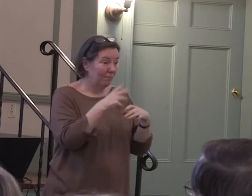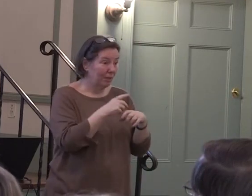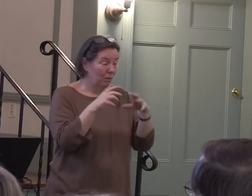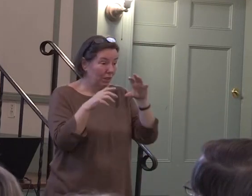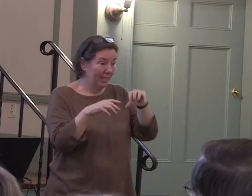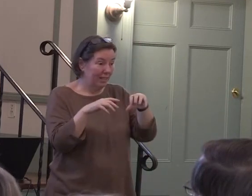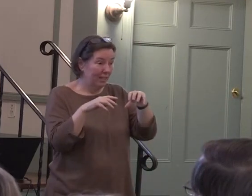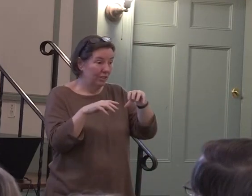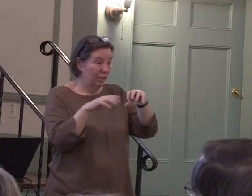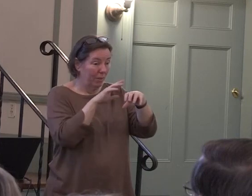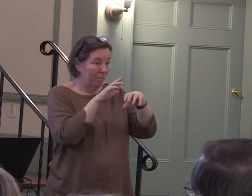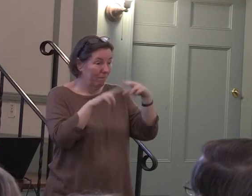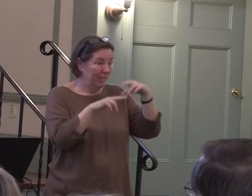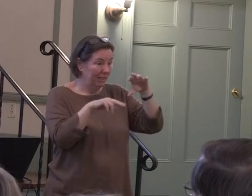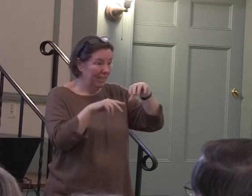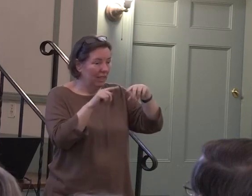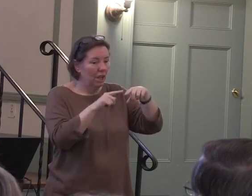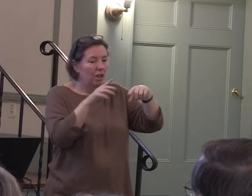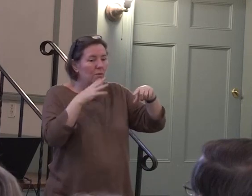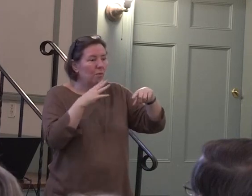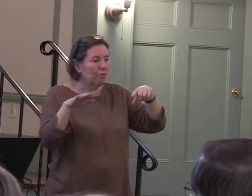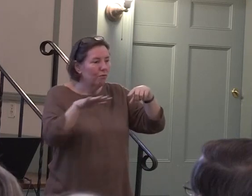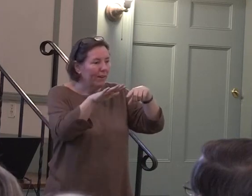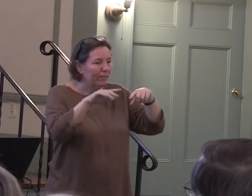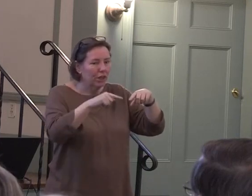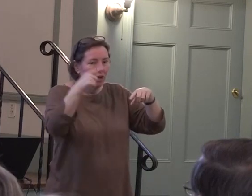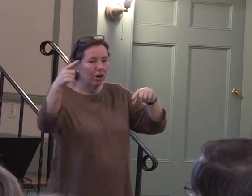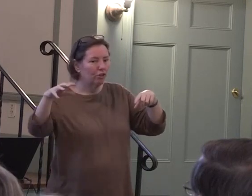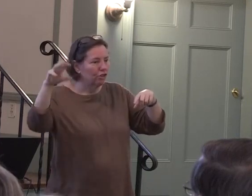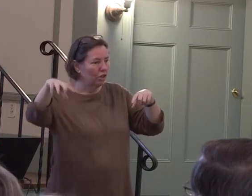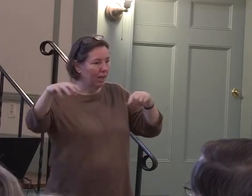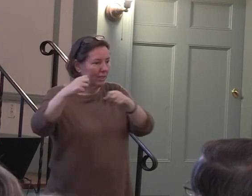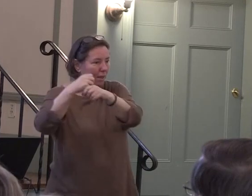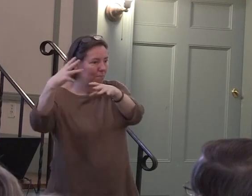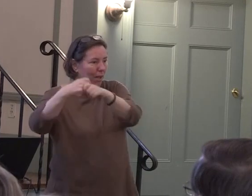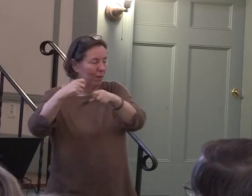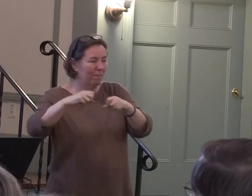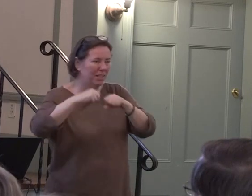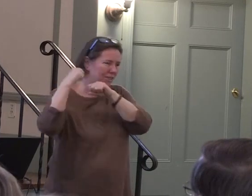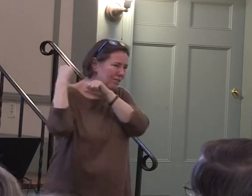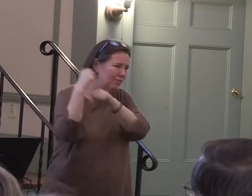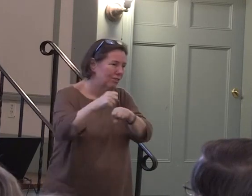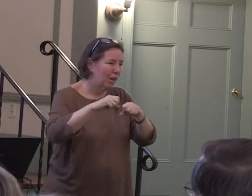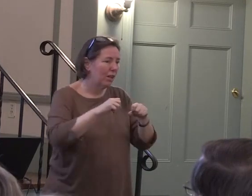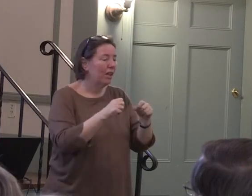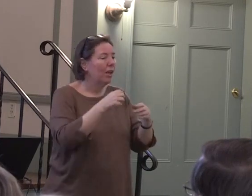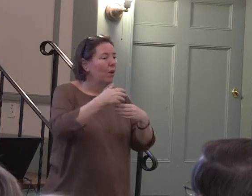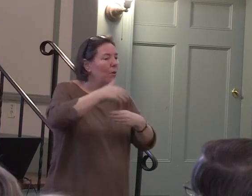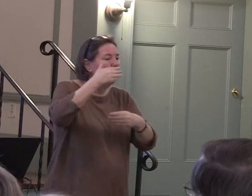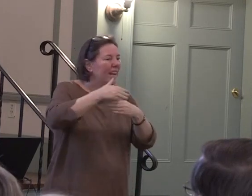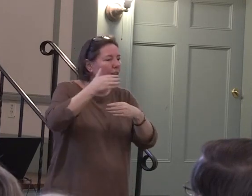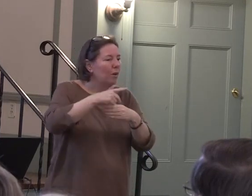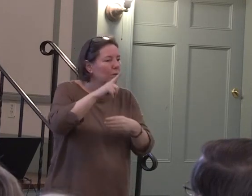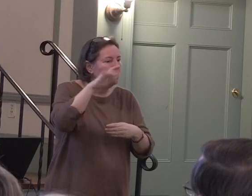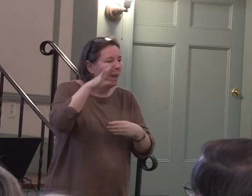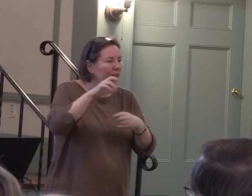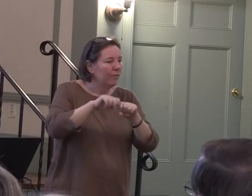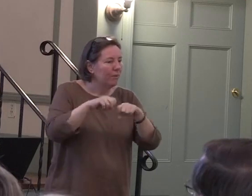happened across the roof, was so powerful that it blew out over 100